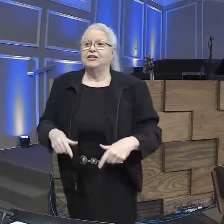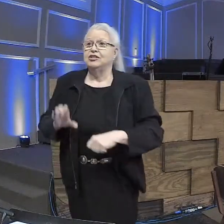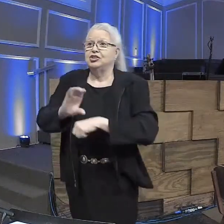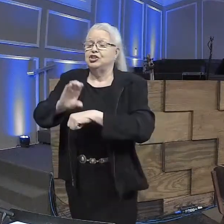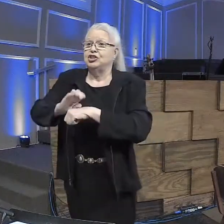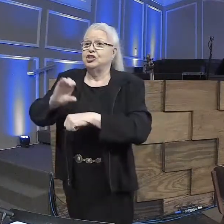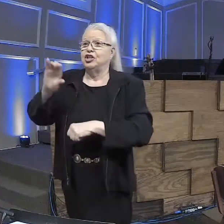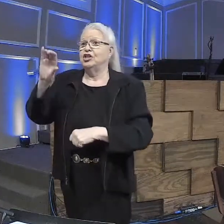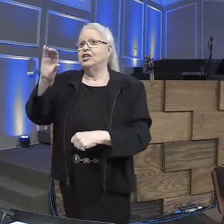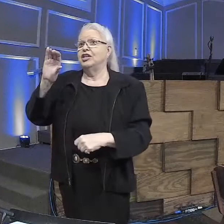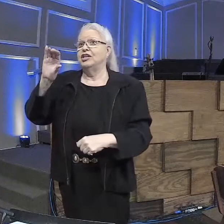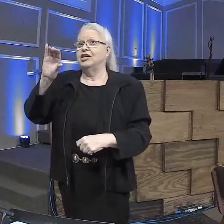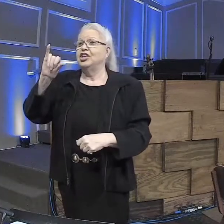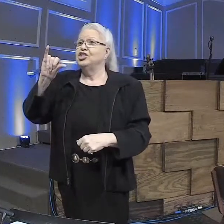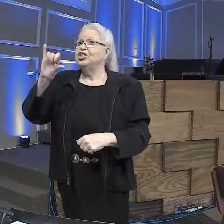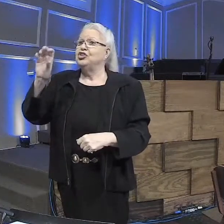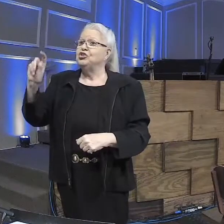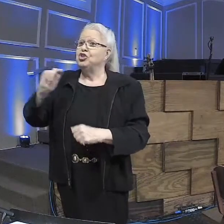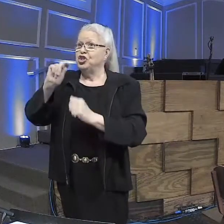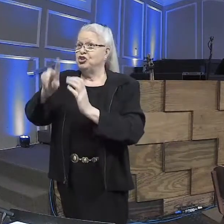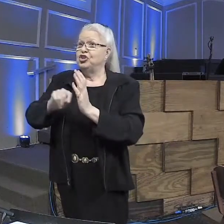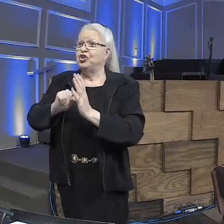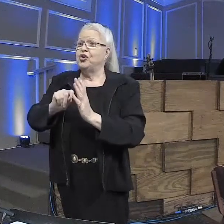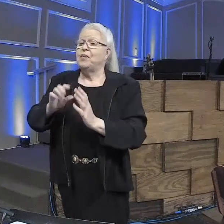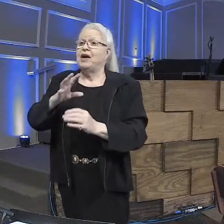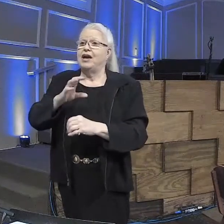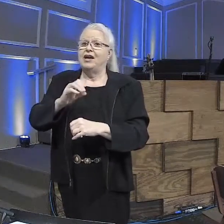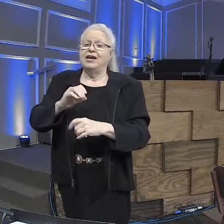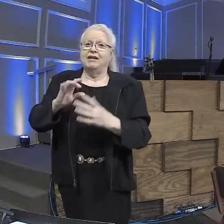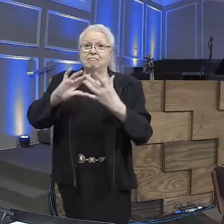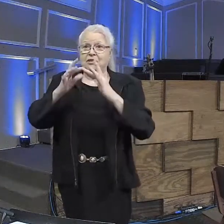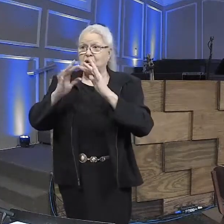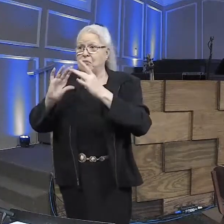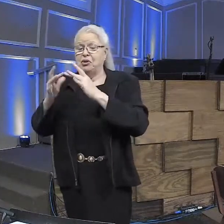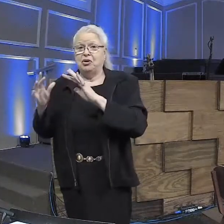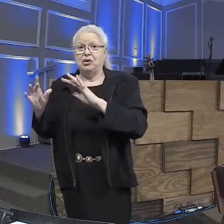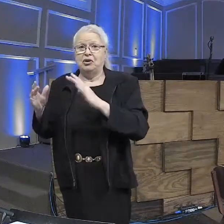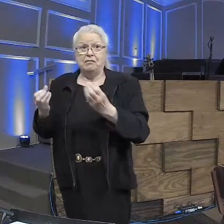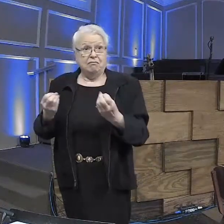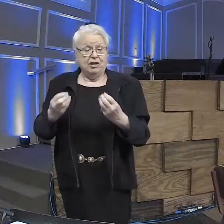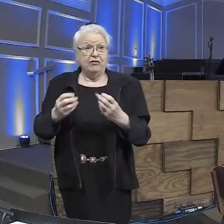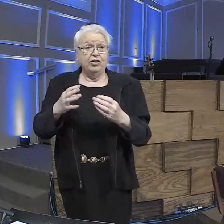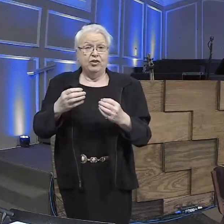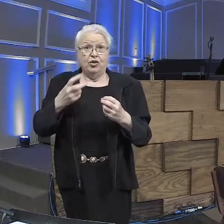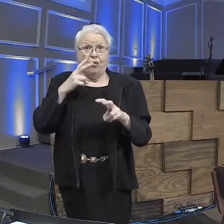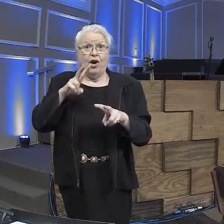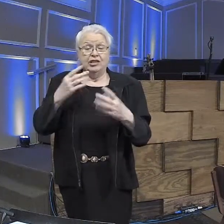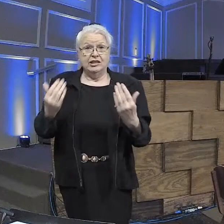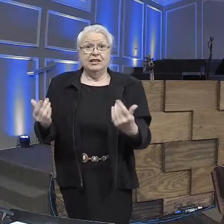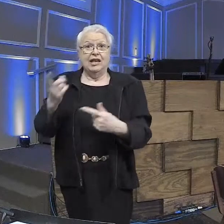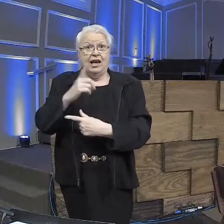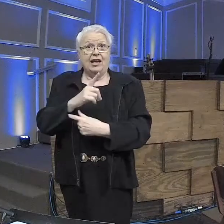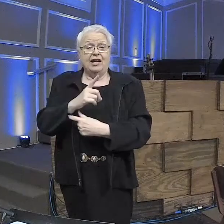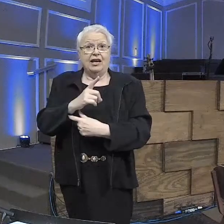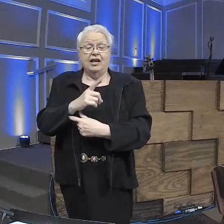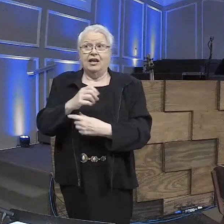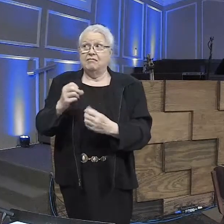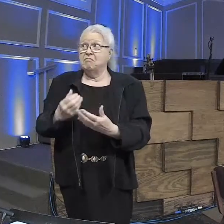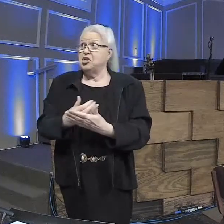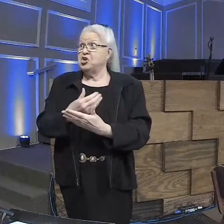church. Many of you are watching today via that very thing. And this is new stuff. And many of us